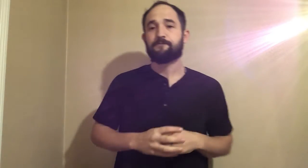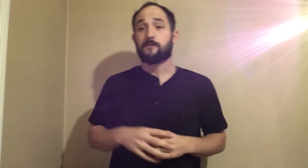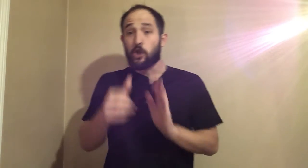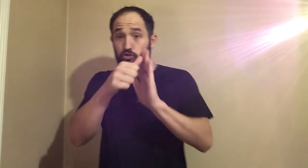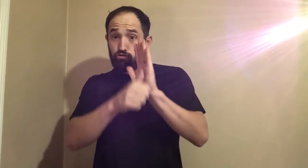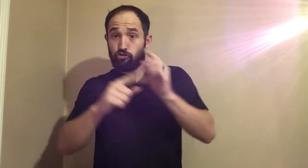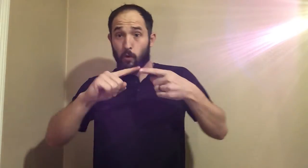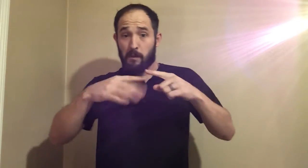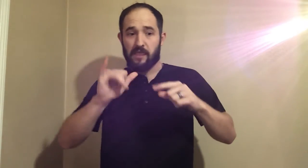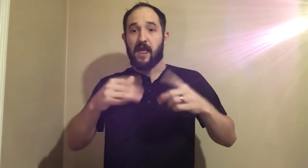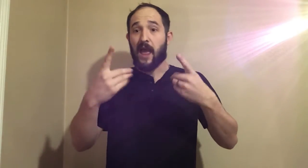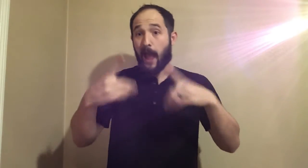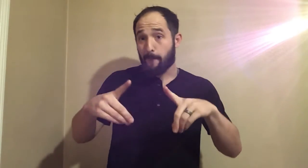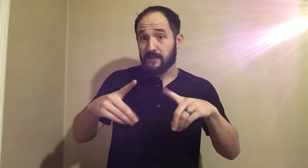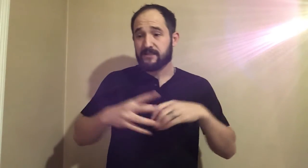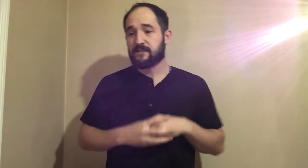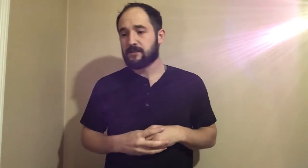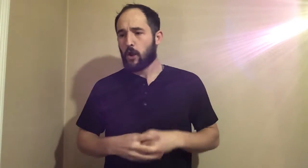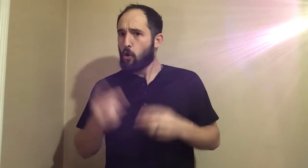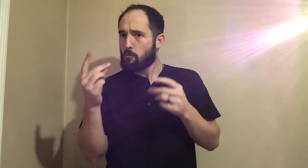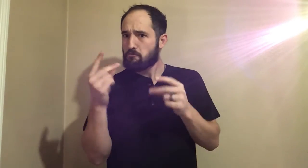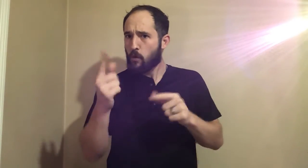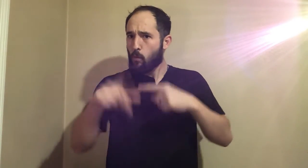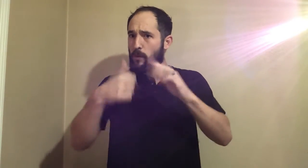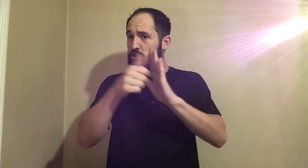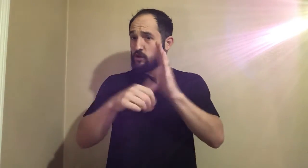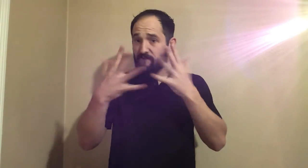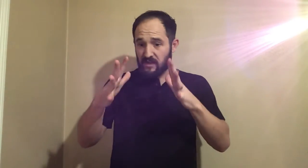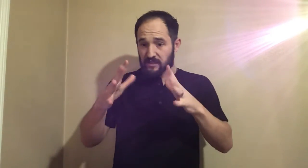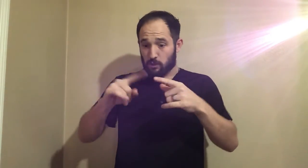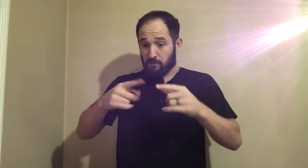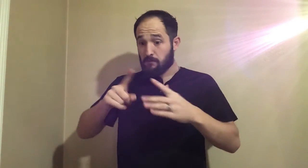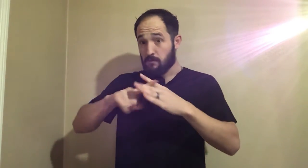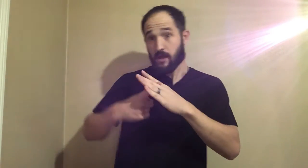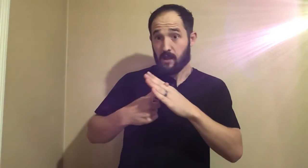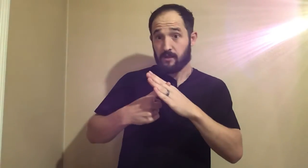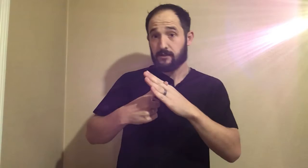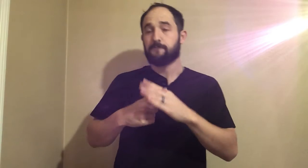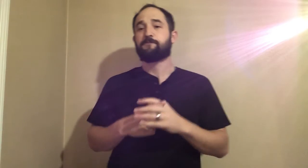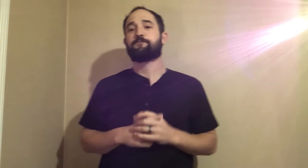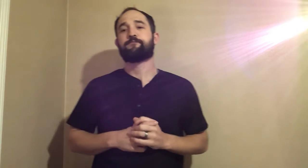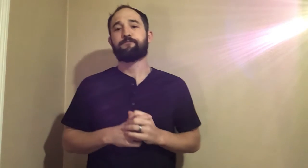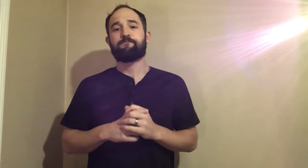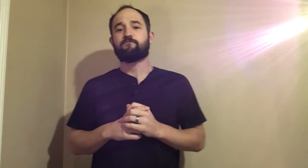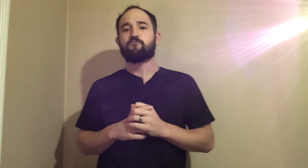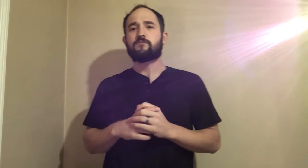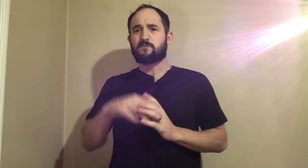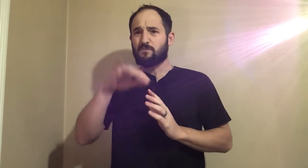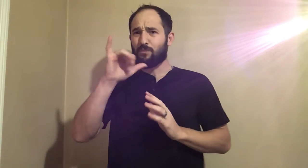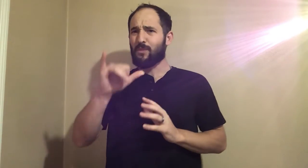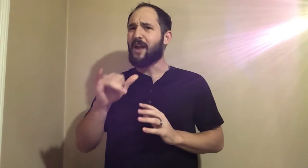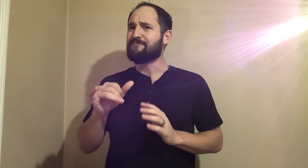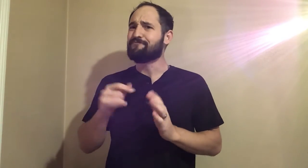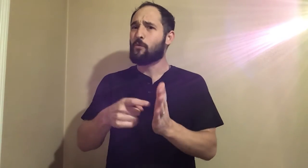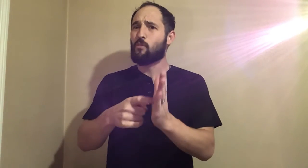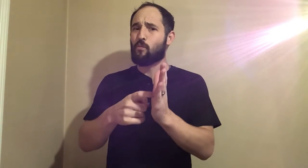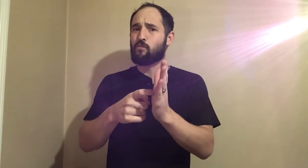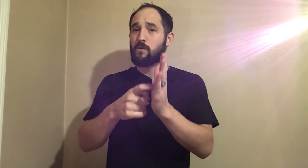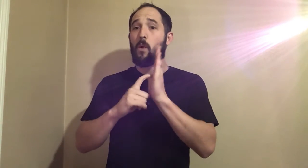that occurs immediately after surgery obviously is going to require a strong opioid,